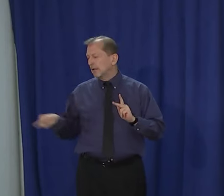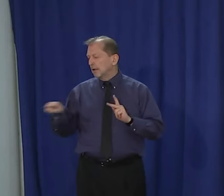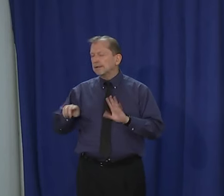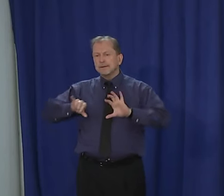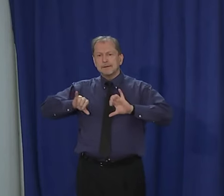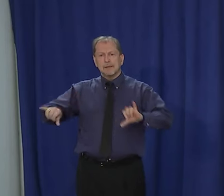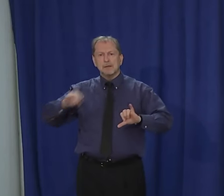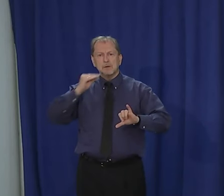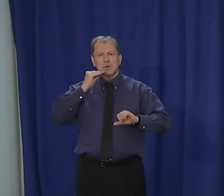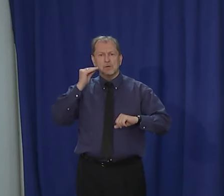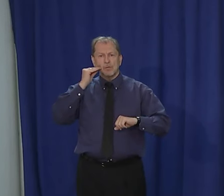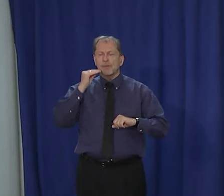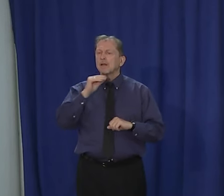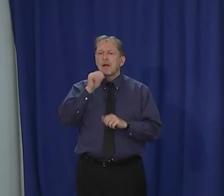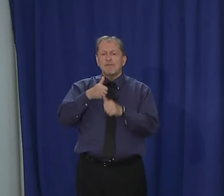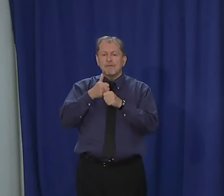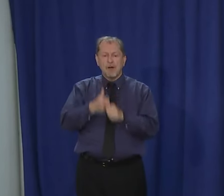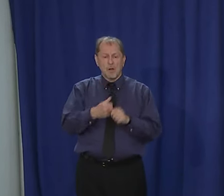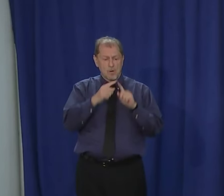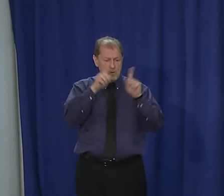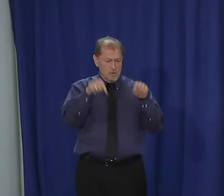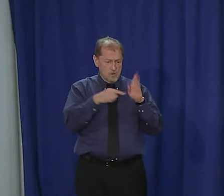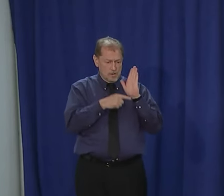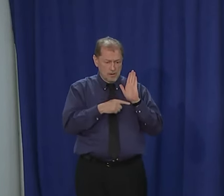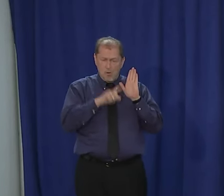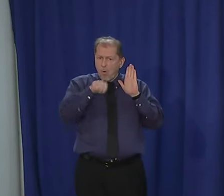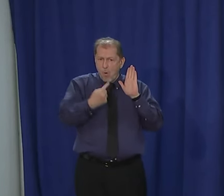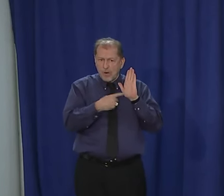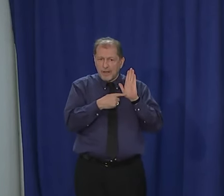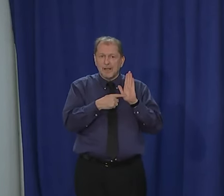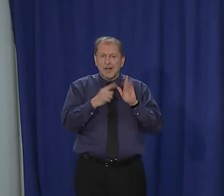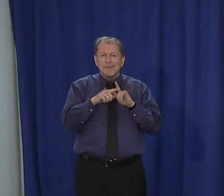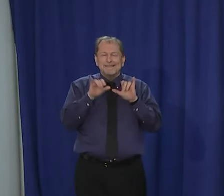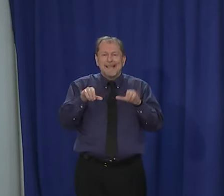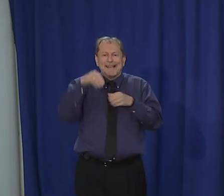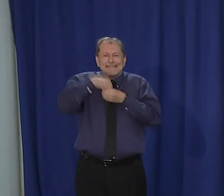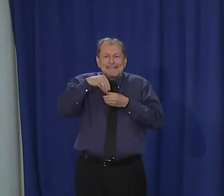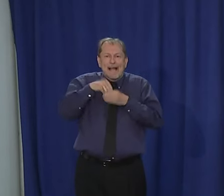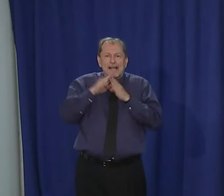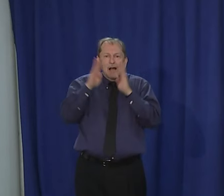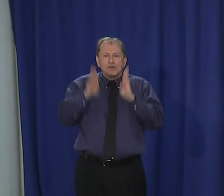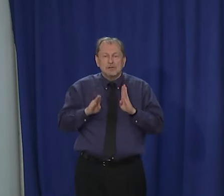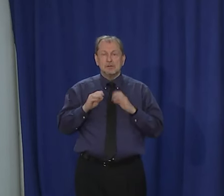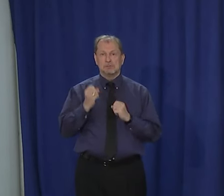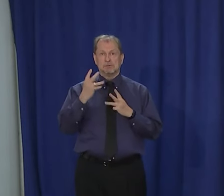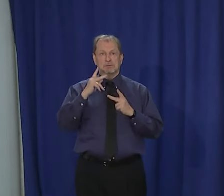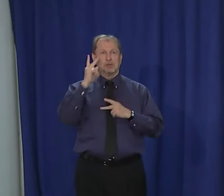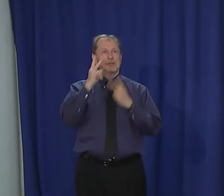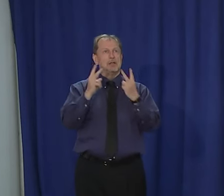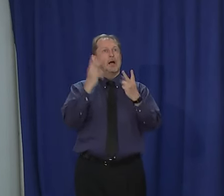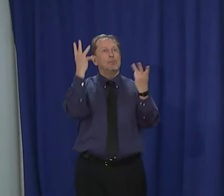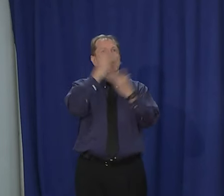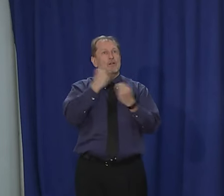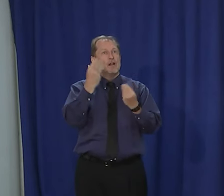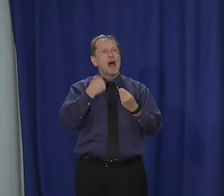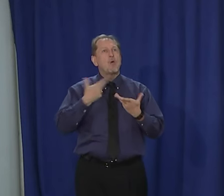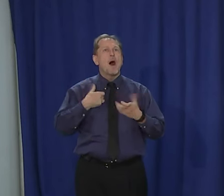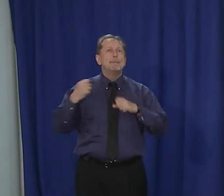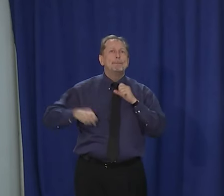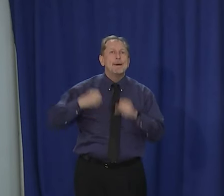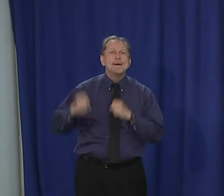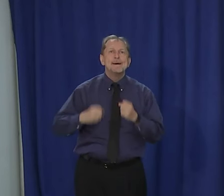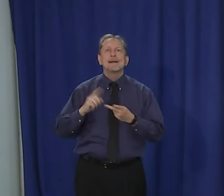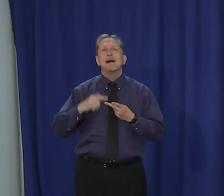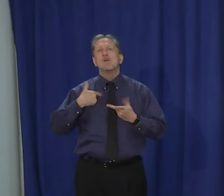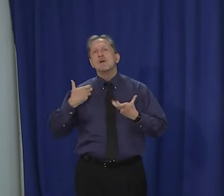just the stay-at-home order, but stay indoors. As many people with warm weather are taken to biking and walking